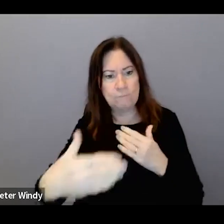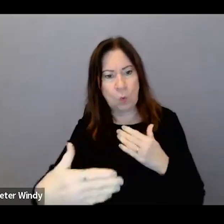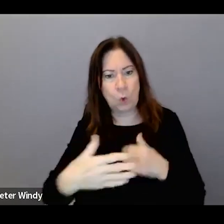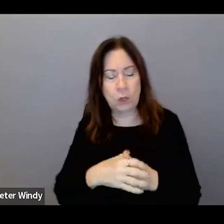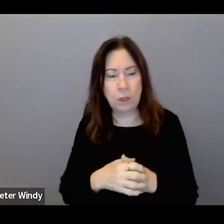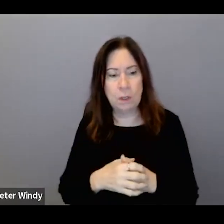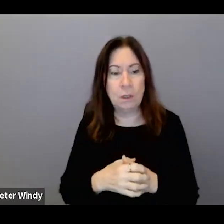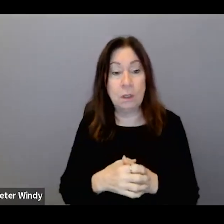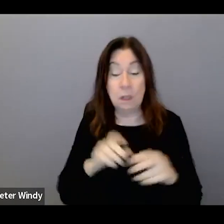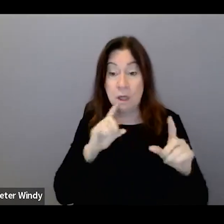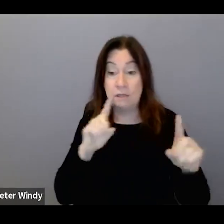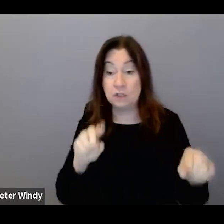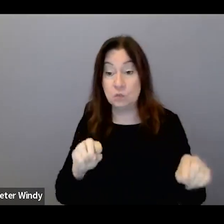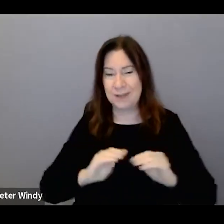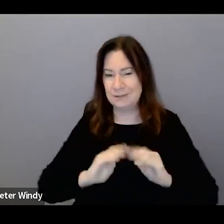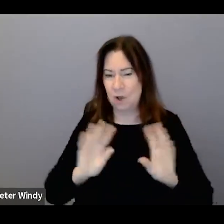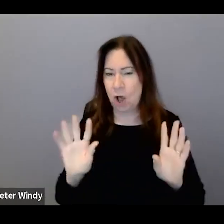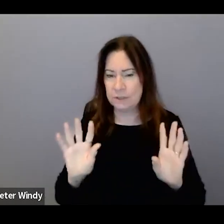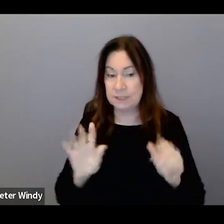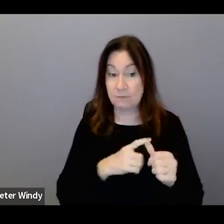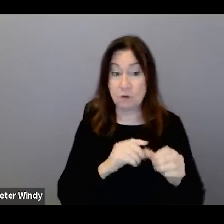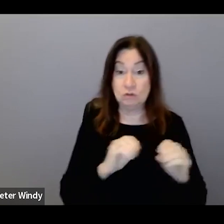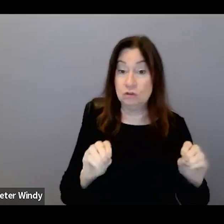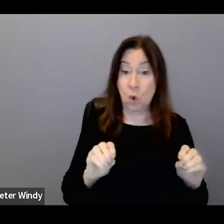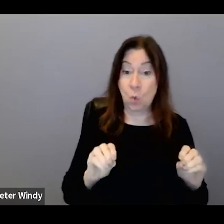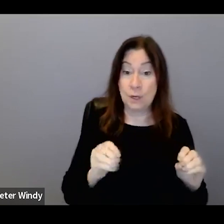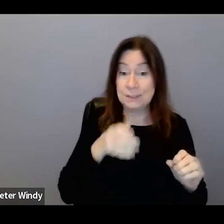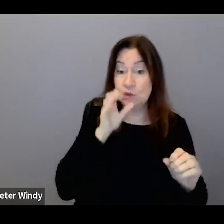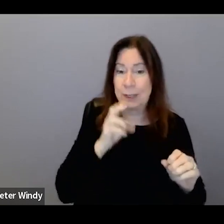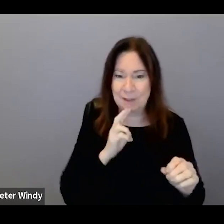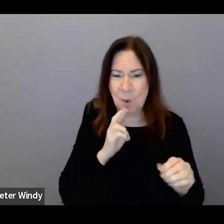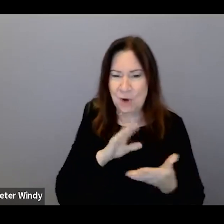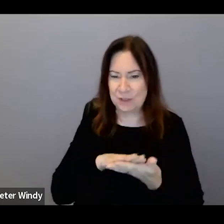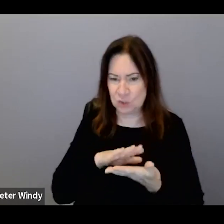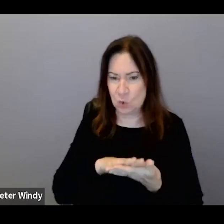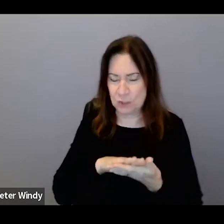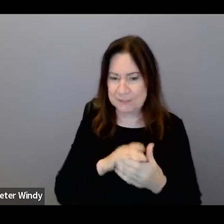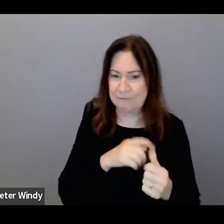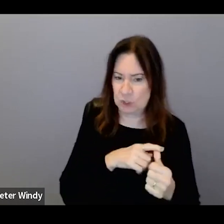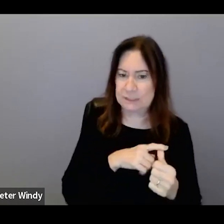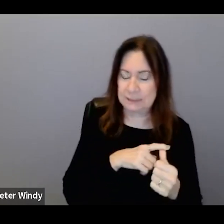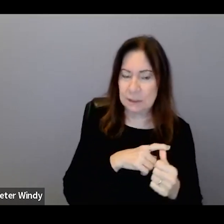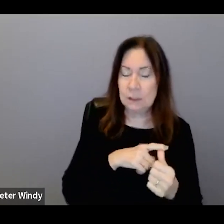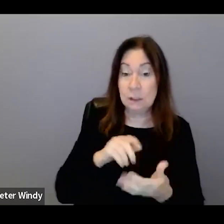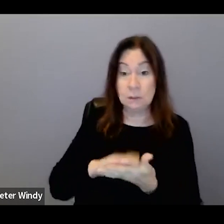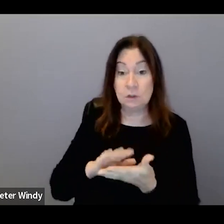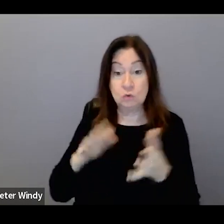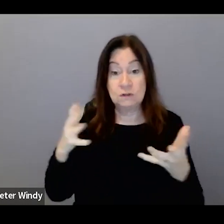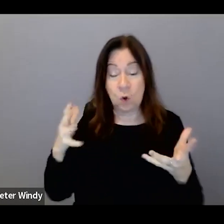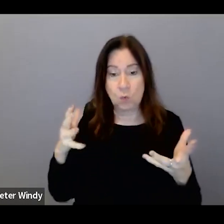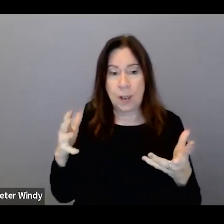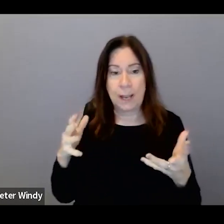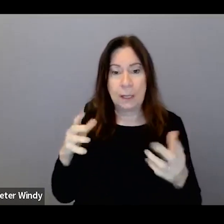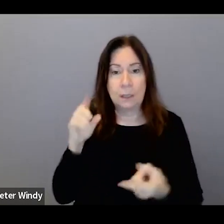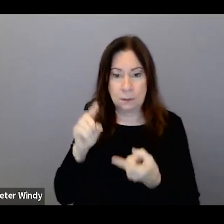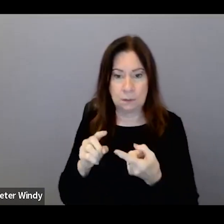the directive, obviously, first, nobody's been consuming water at these schools. And the schools have already taken